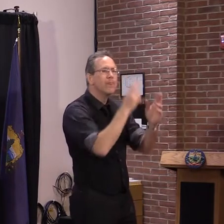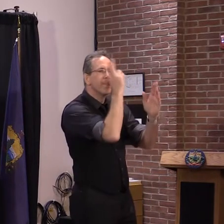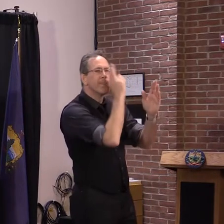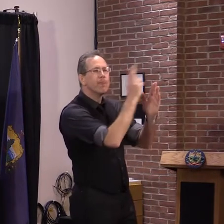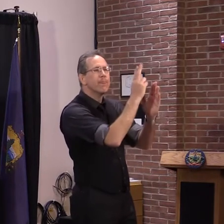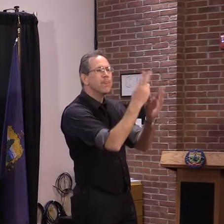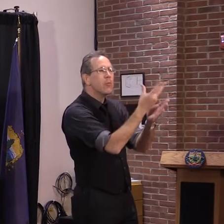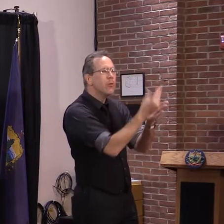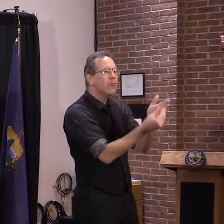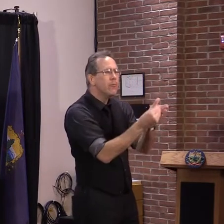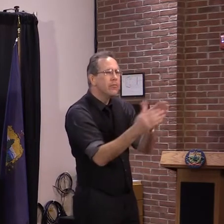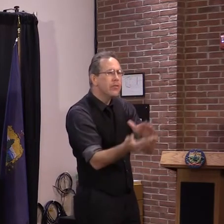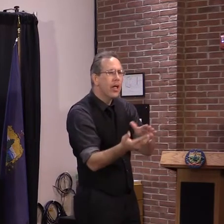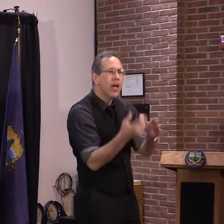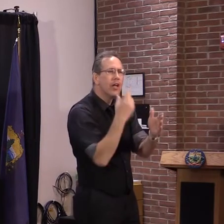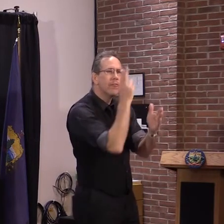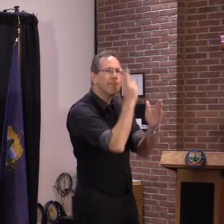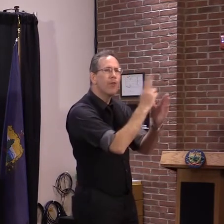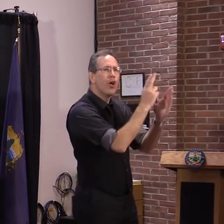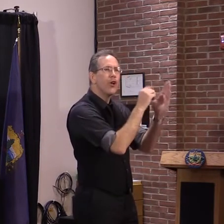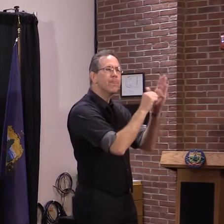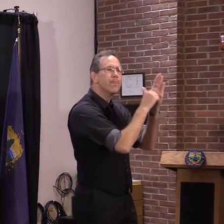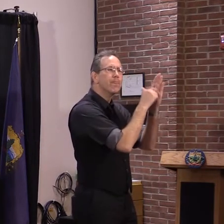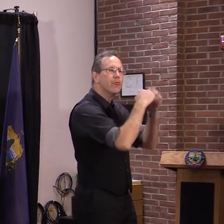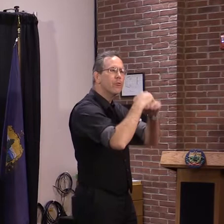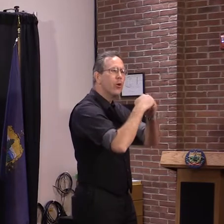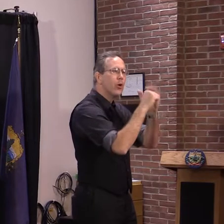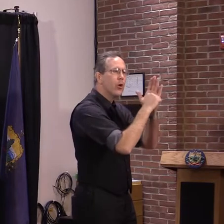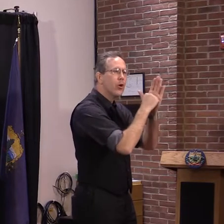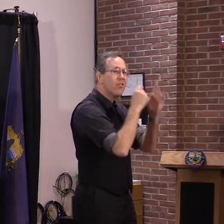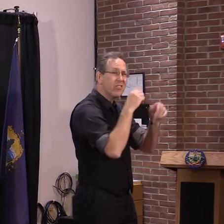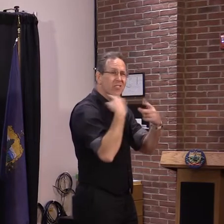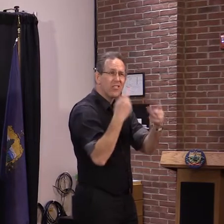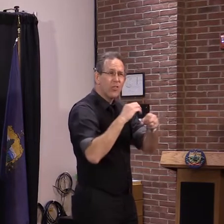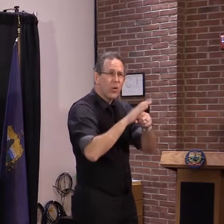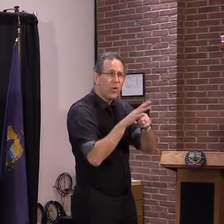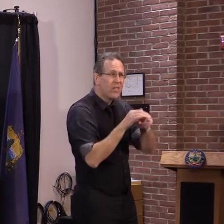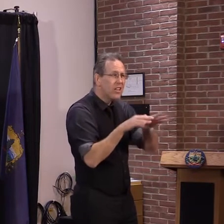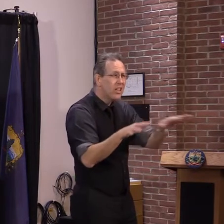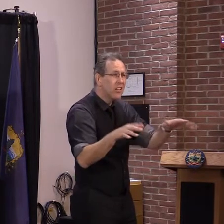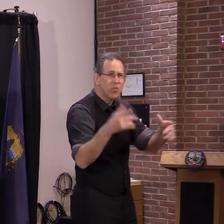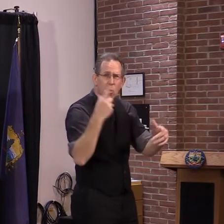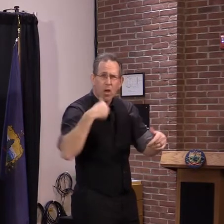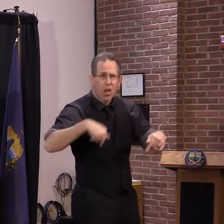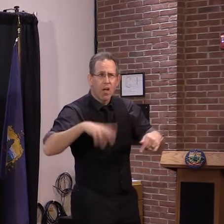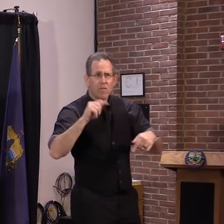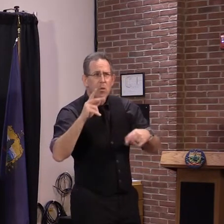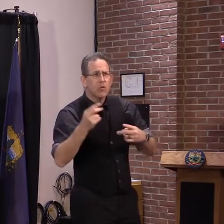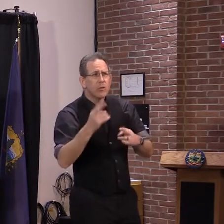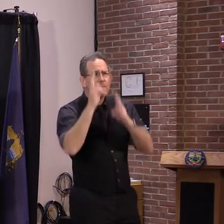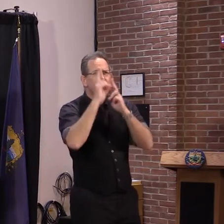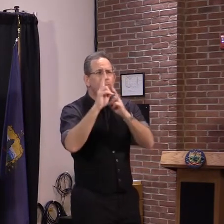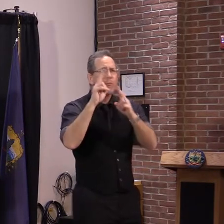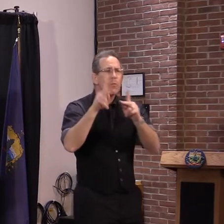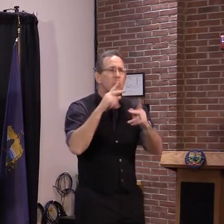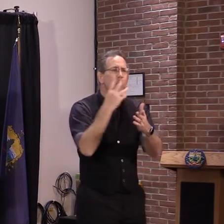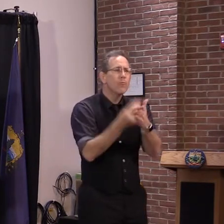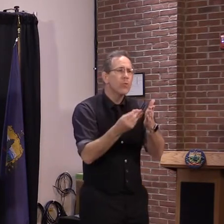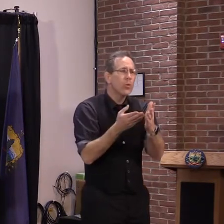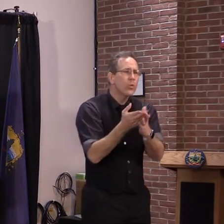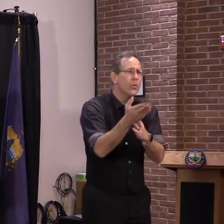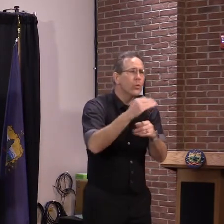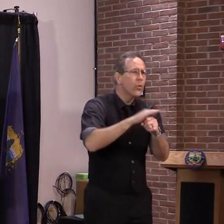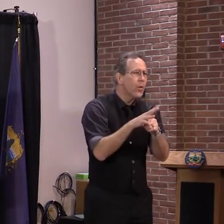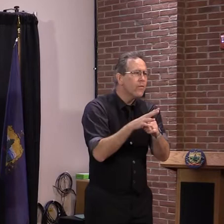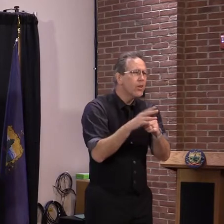commemorate what this pandemic has meant for our state. Of course, Vermont already has monuments to polio, Spanish